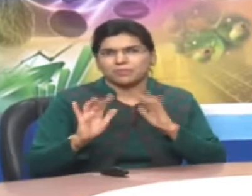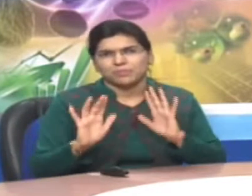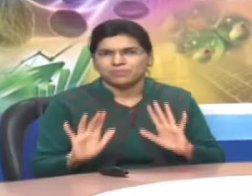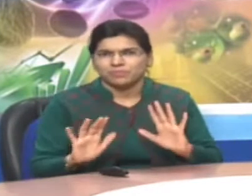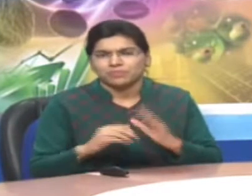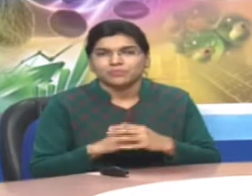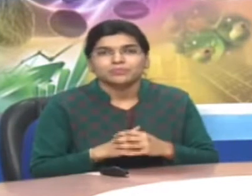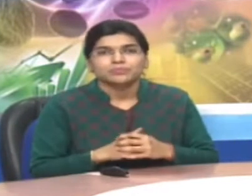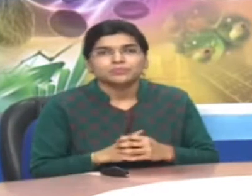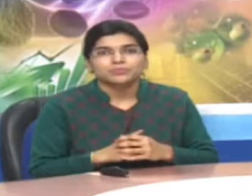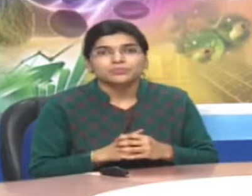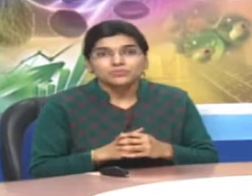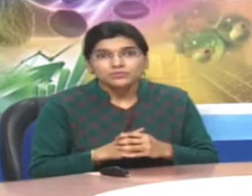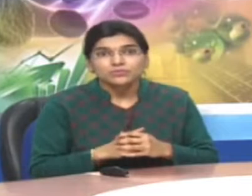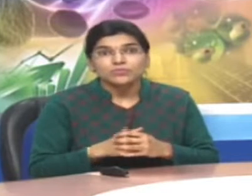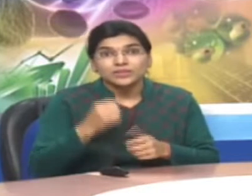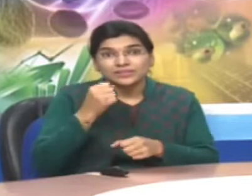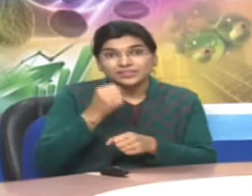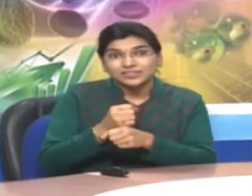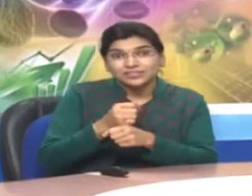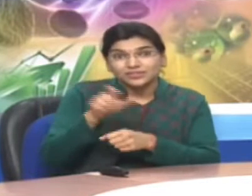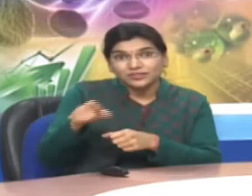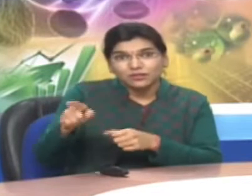He gets up and says, "Get up a minute.